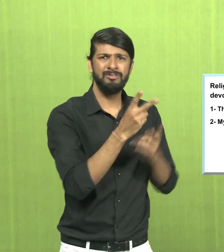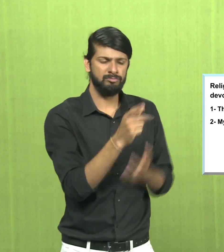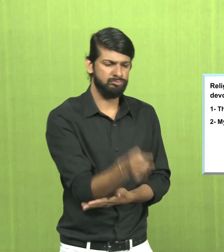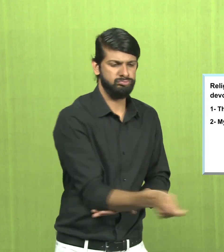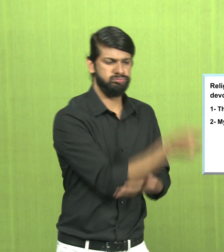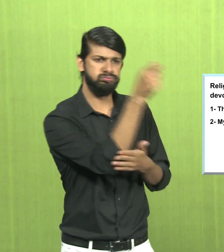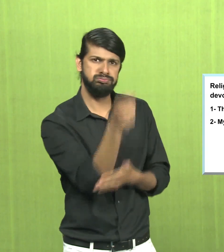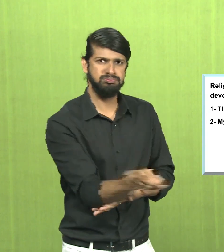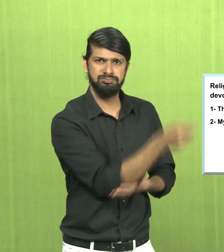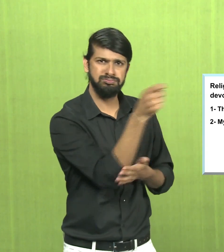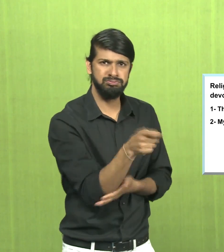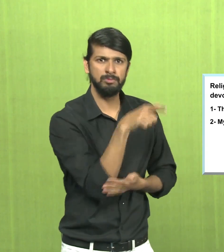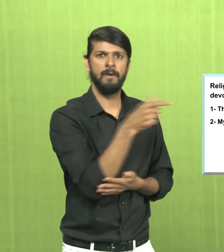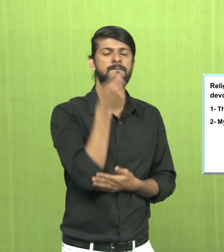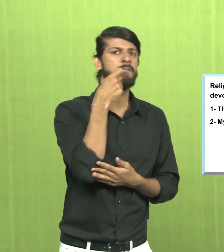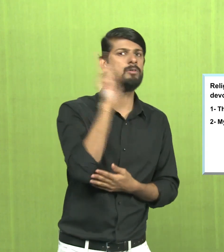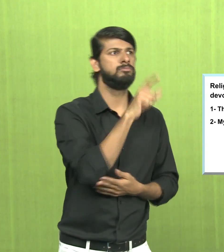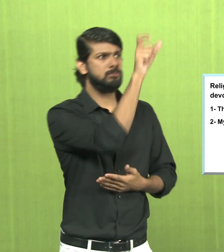or my father is very religious.